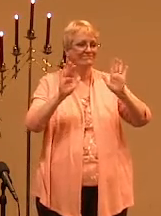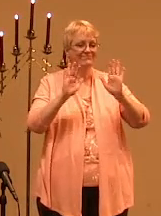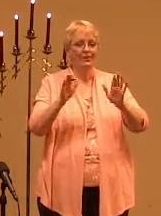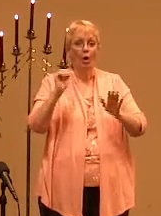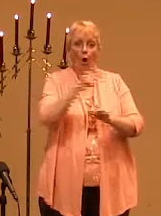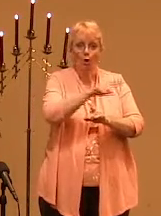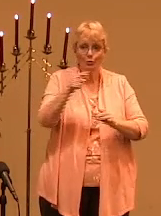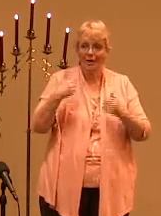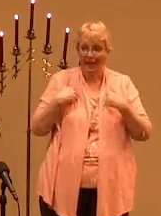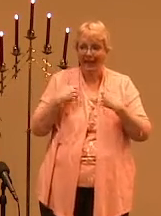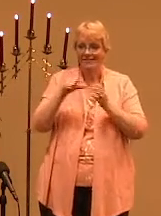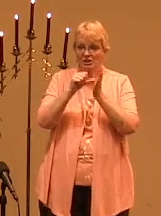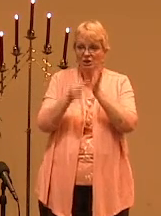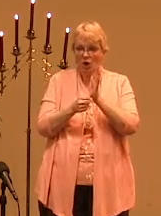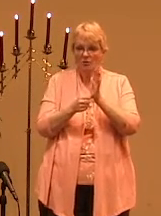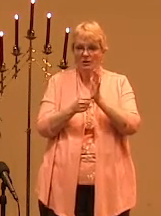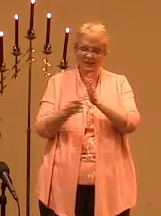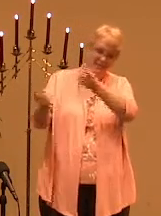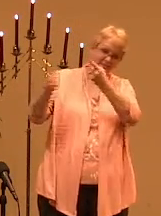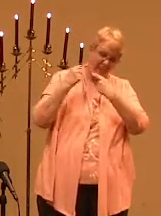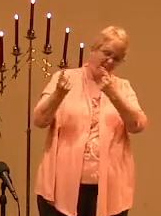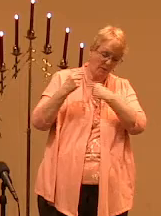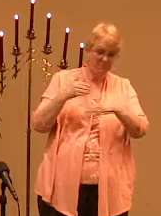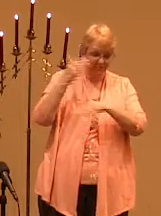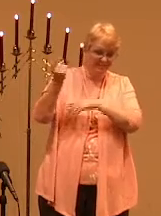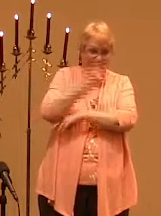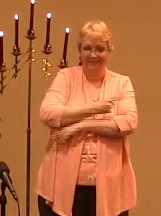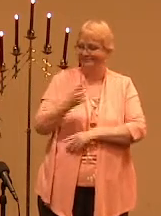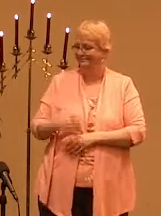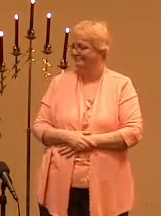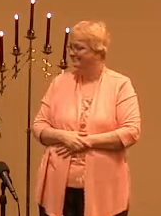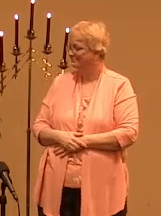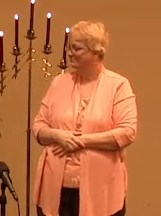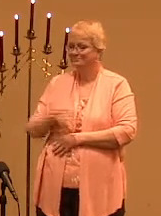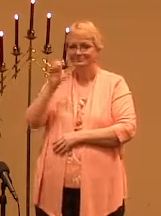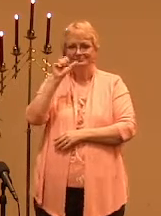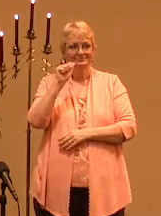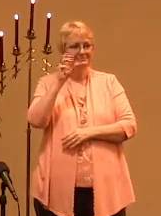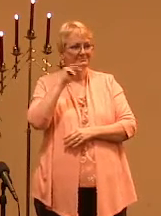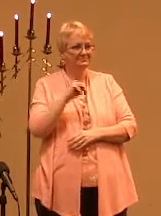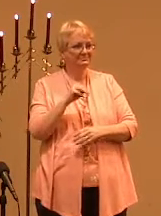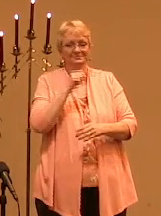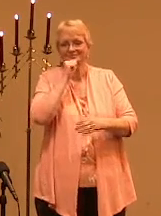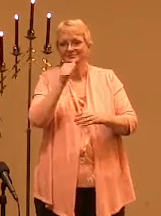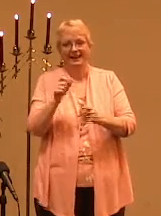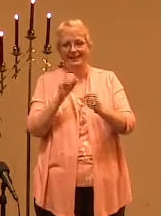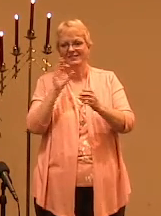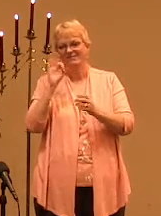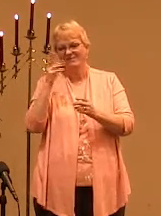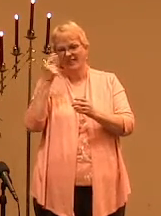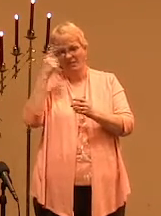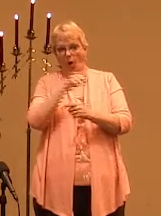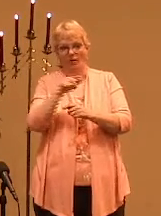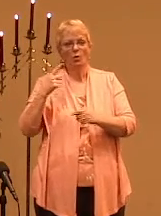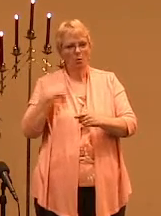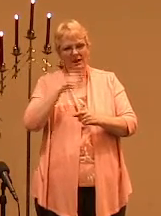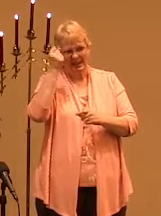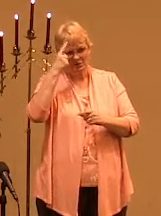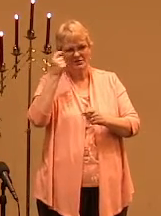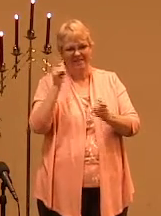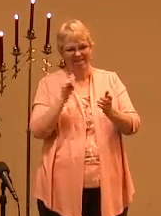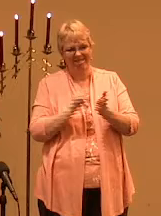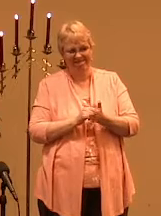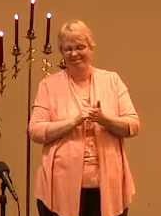when you have knee replacements. I'm just kidding. Sam's standard may not fit for everyone, okay? We all understand that.